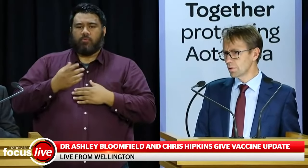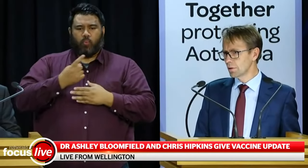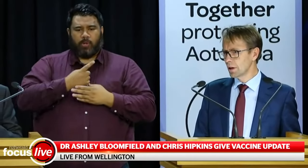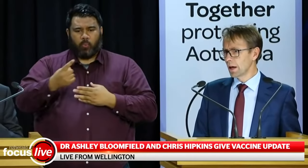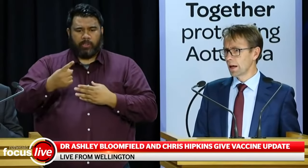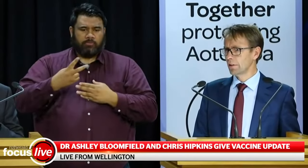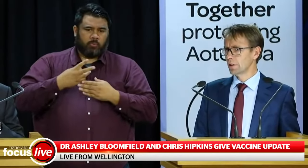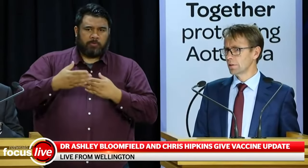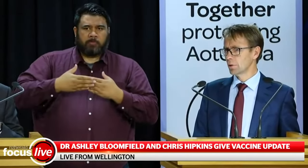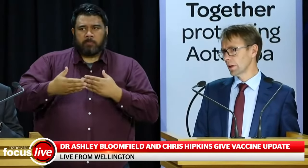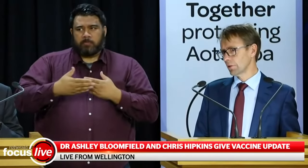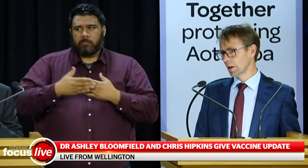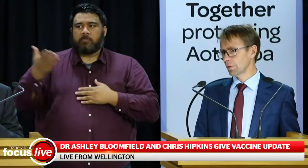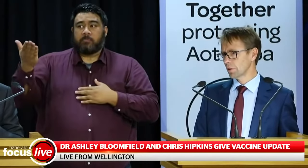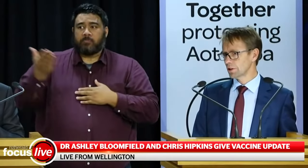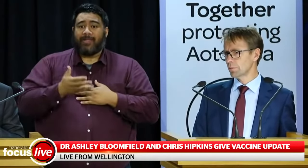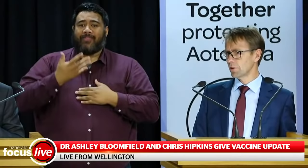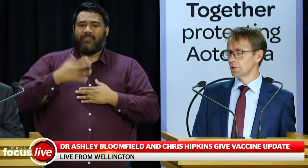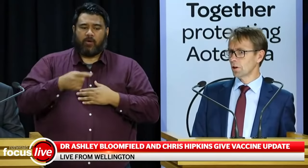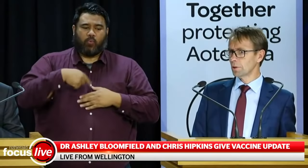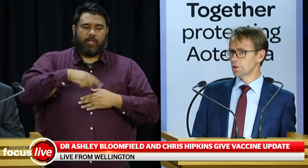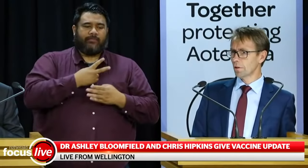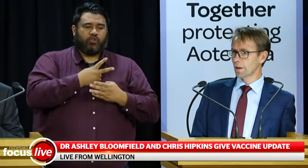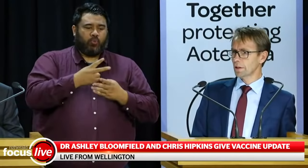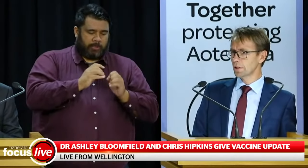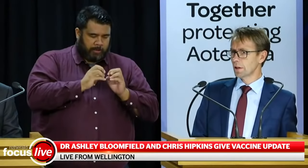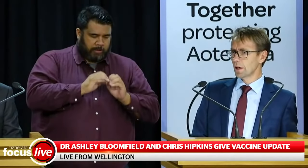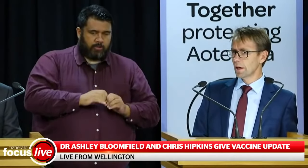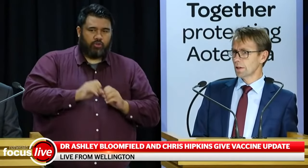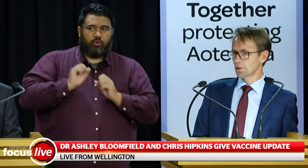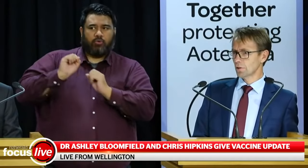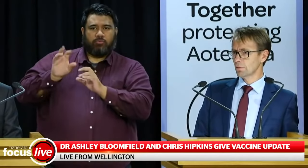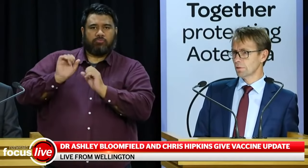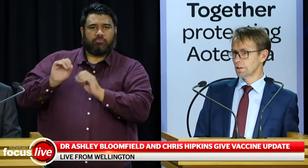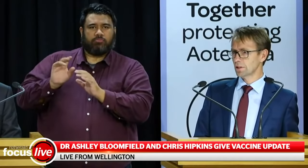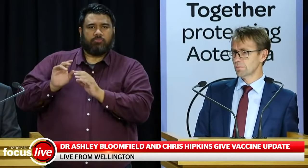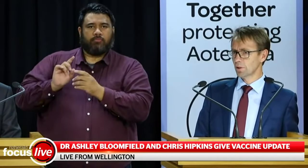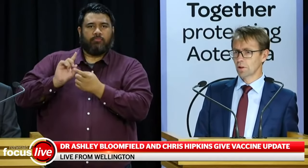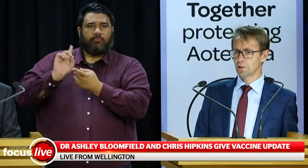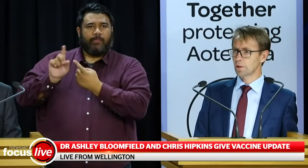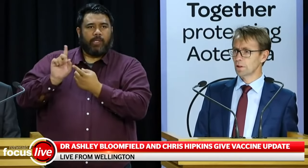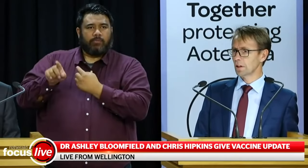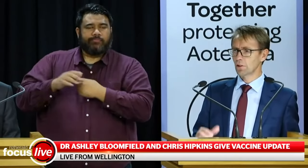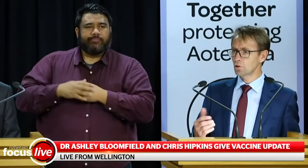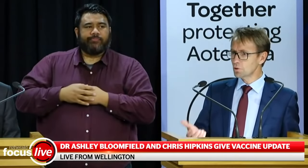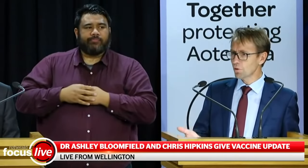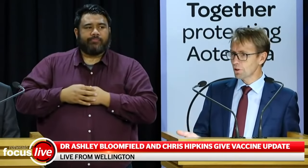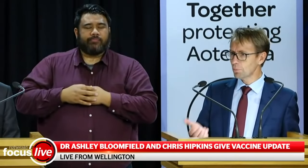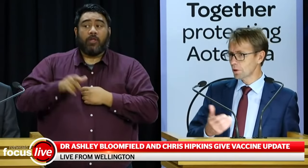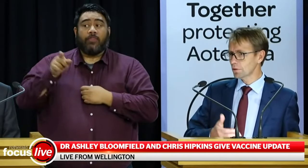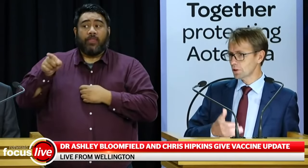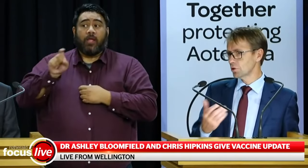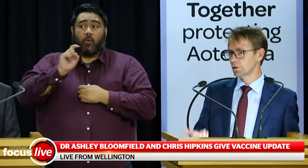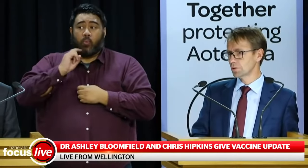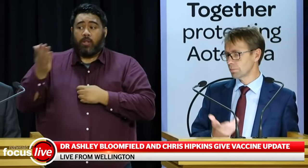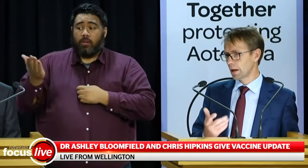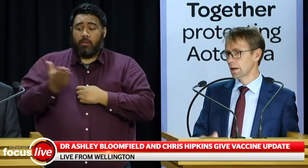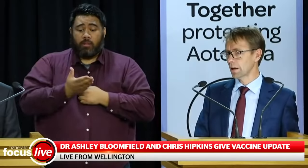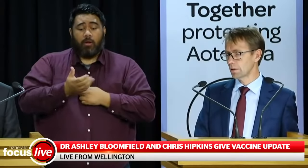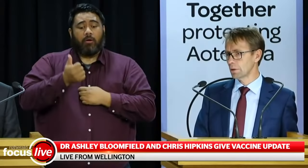or so, and then we'll have a couple of weeks to provide comment on that. So that's going to be another useful input